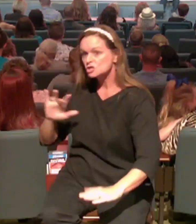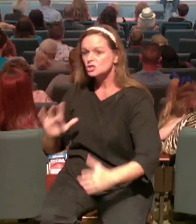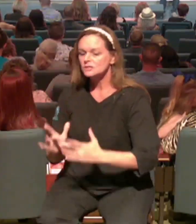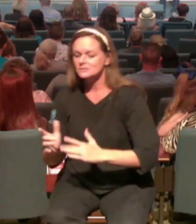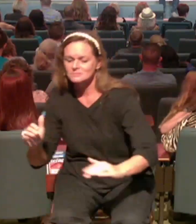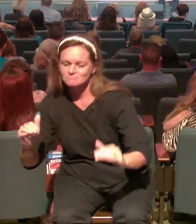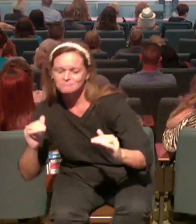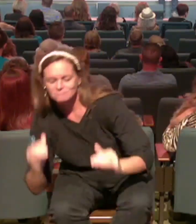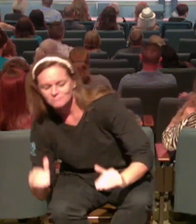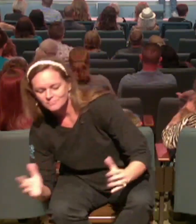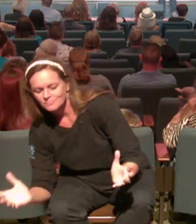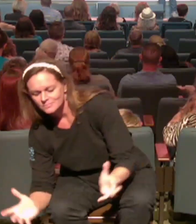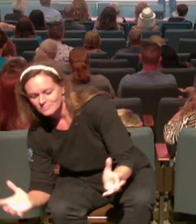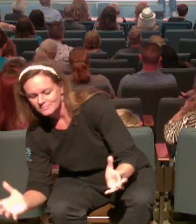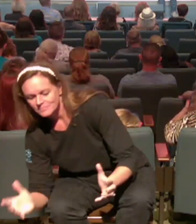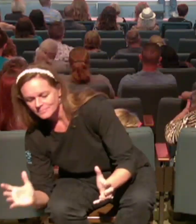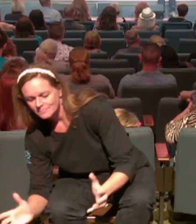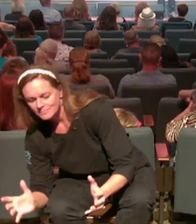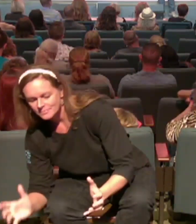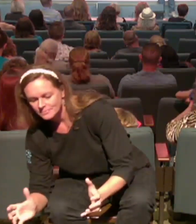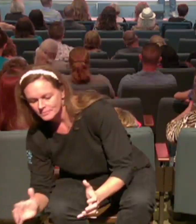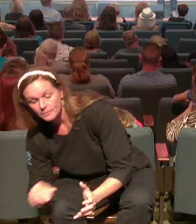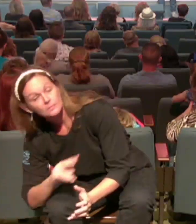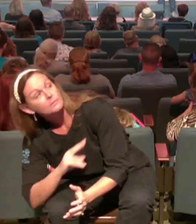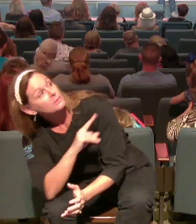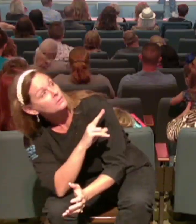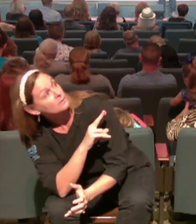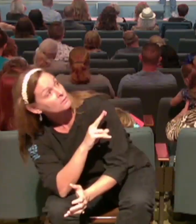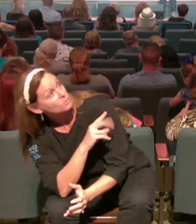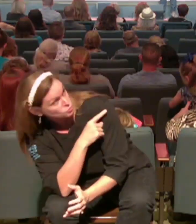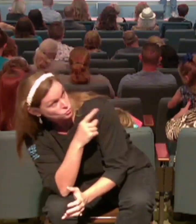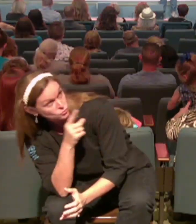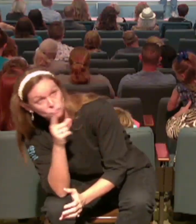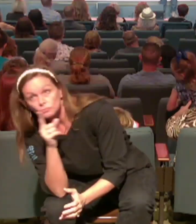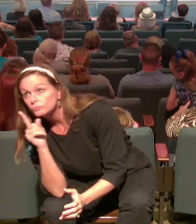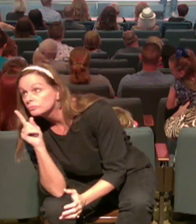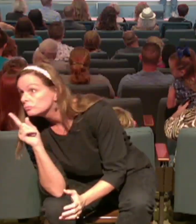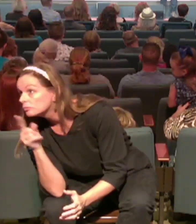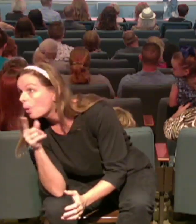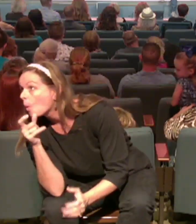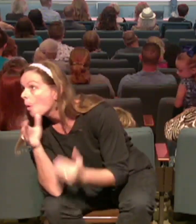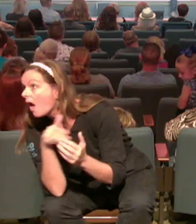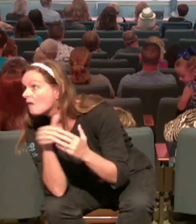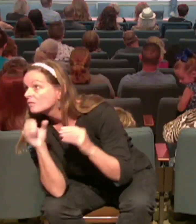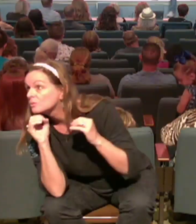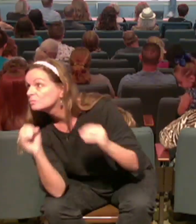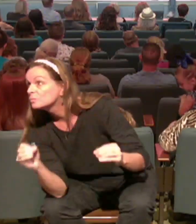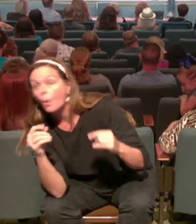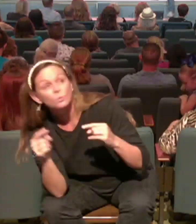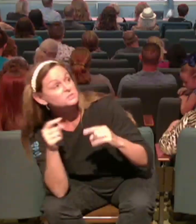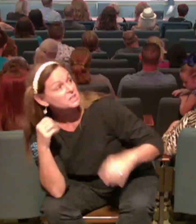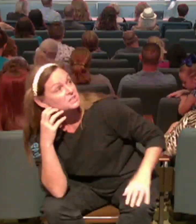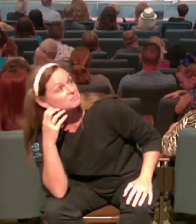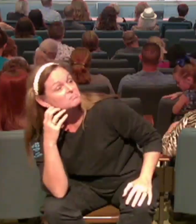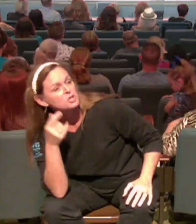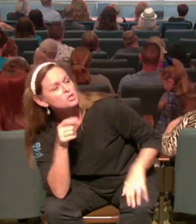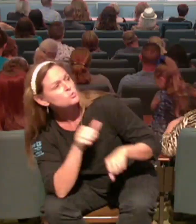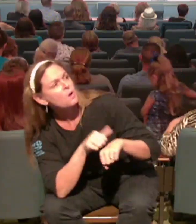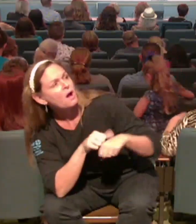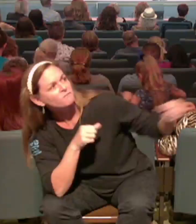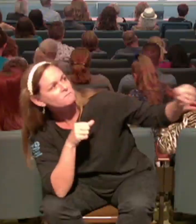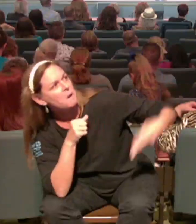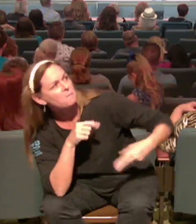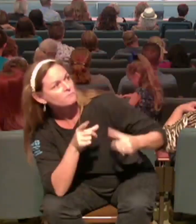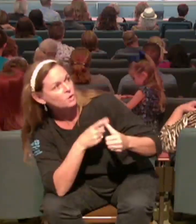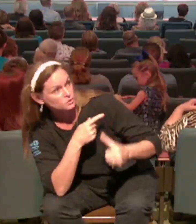for, when you think about the grace of God and the goodness in your life, I mean, you can thank God for the house you sleep in and the food you had to eat and the car you drive. Those are good